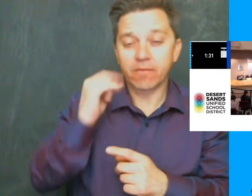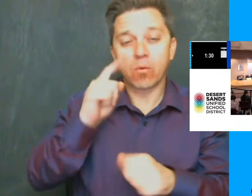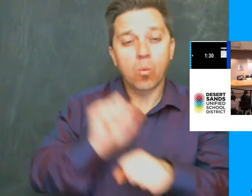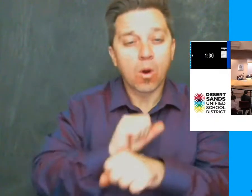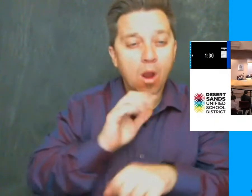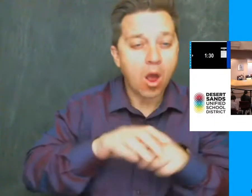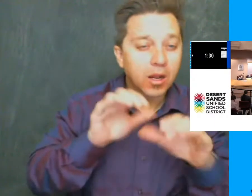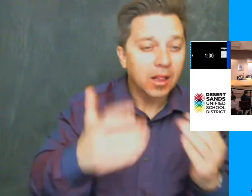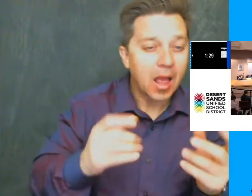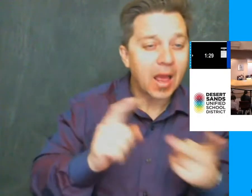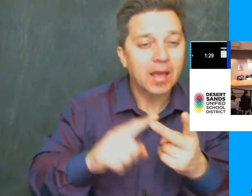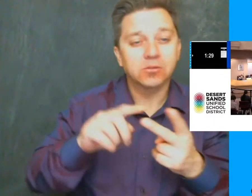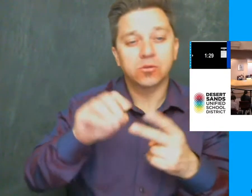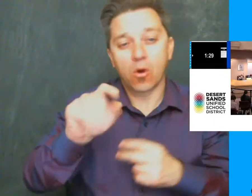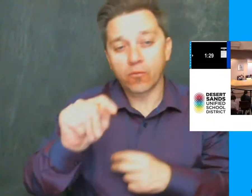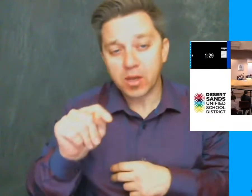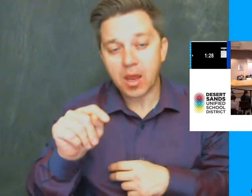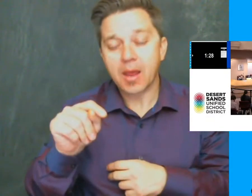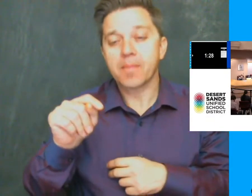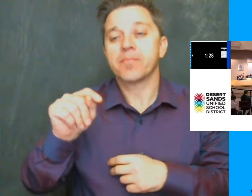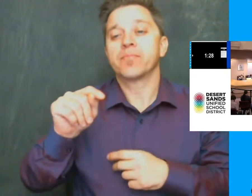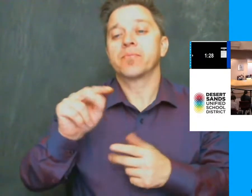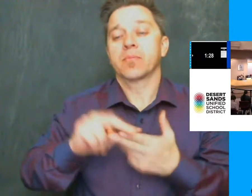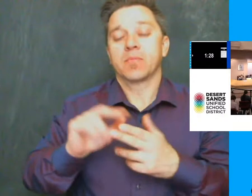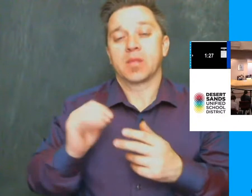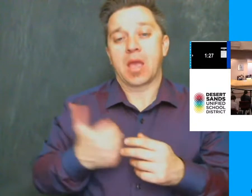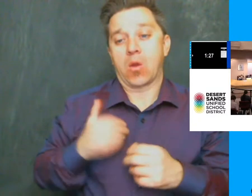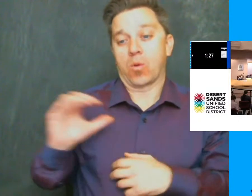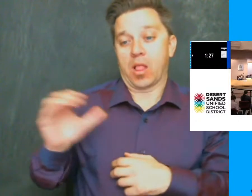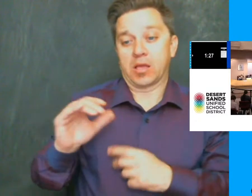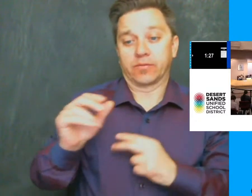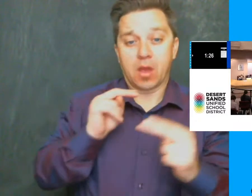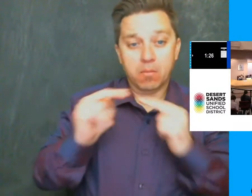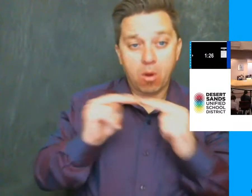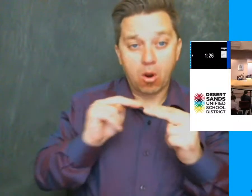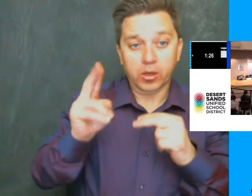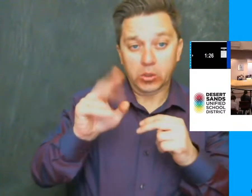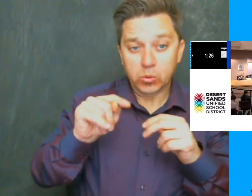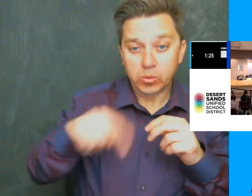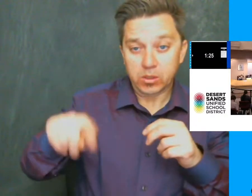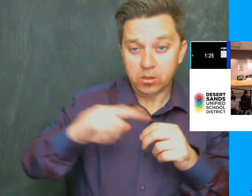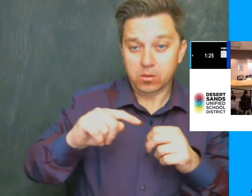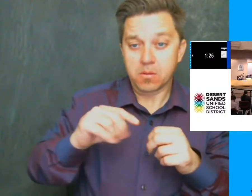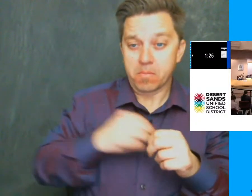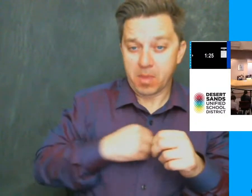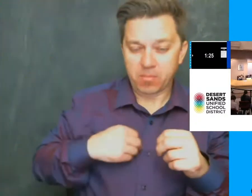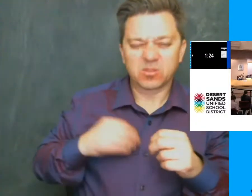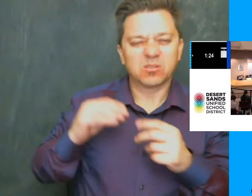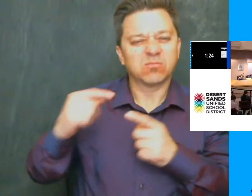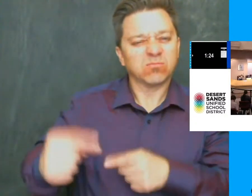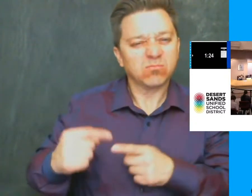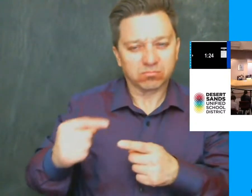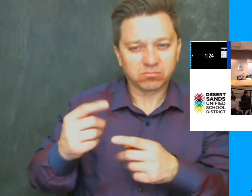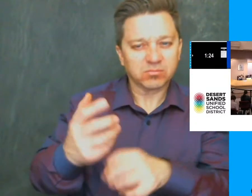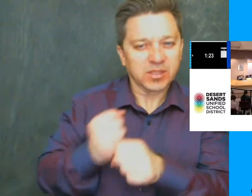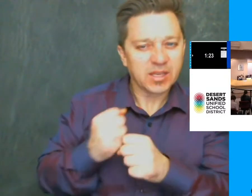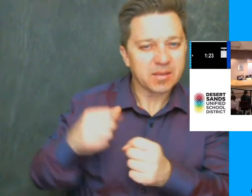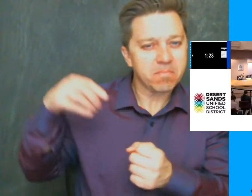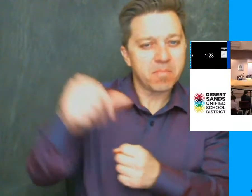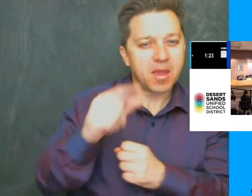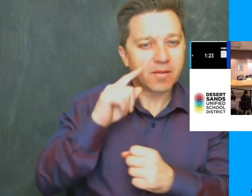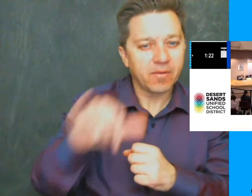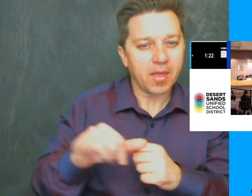overtime. We're seeing within our classified bargaining unit, those classified members having difficulties getting paid for